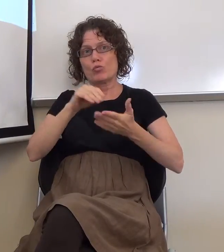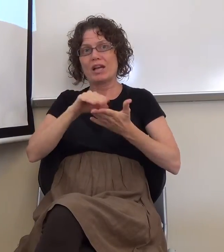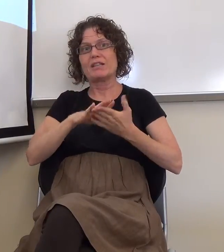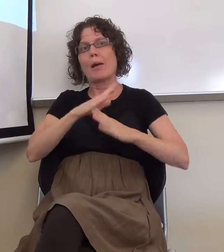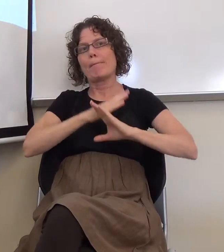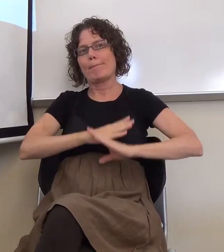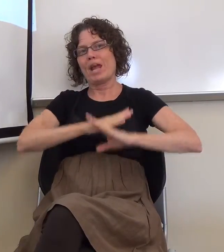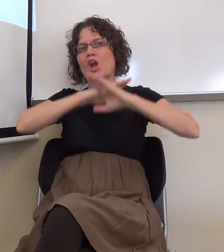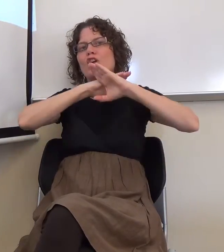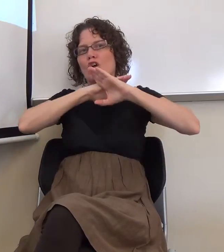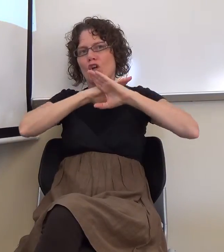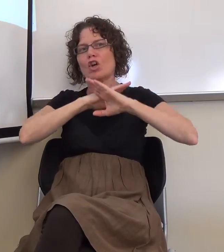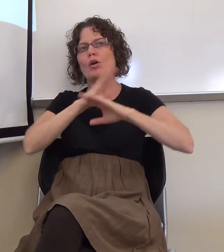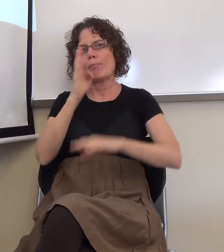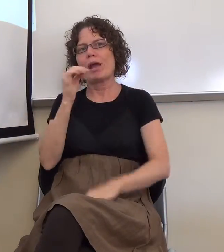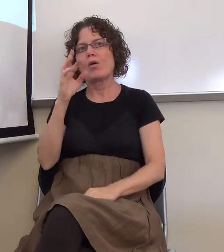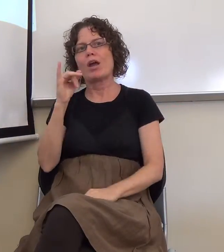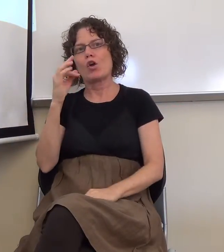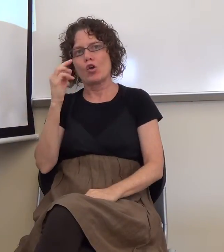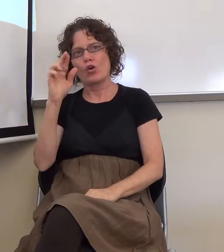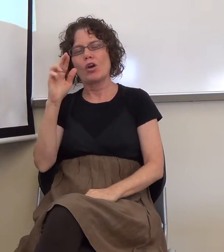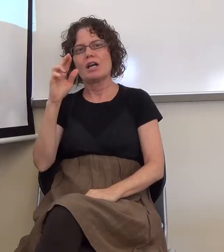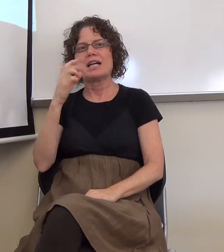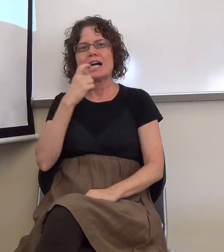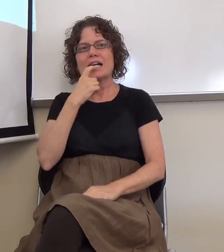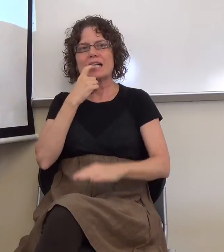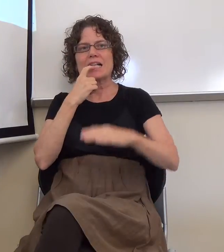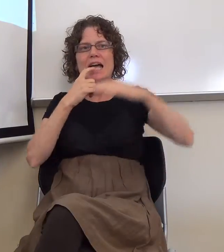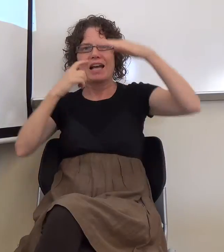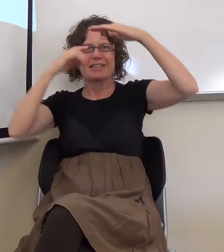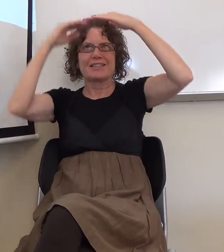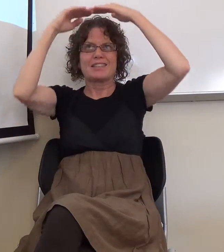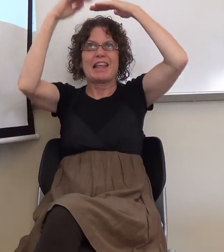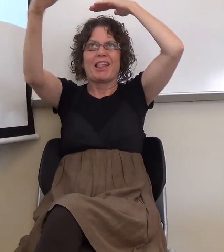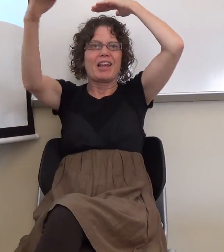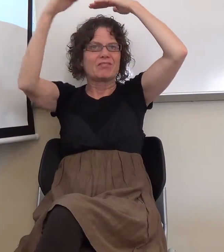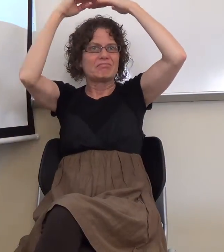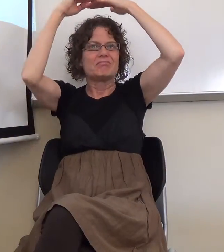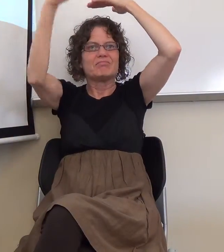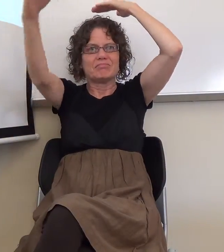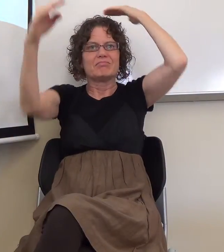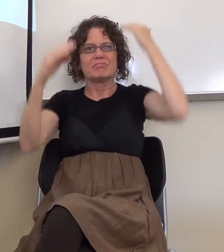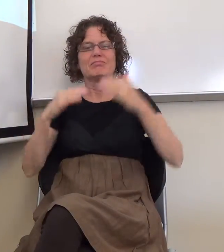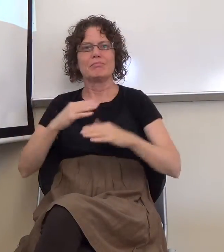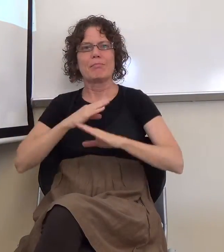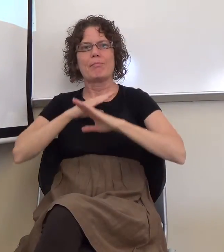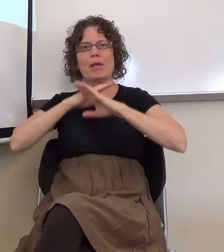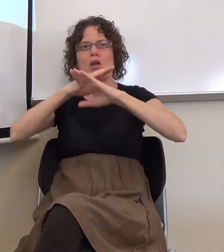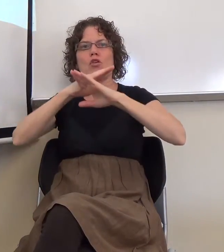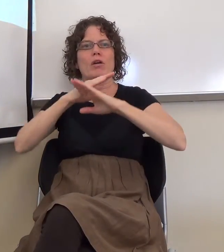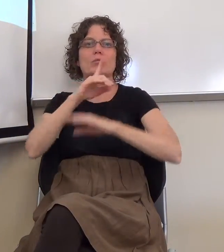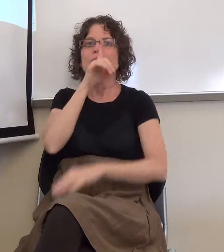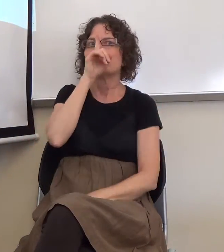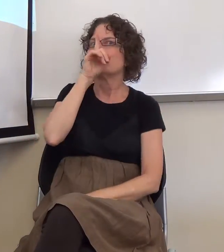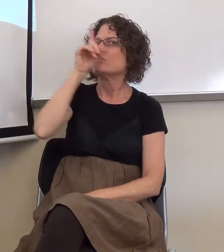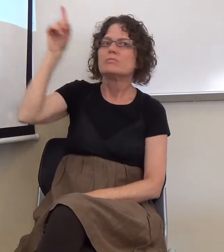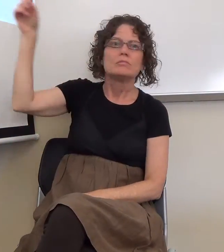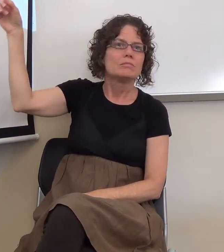The glass ceiling is a barrier, okay? But that's not on here,